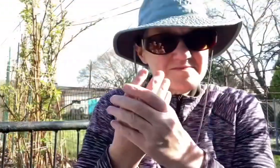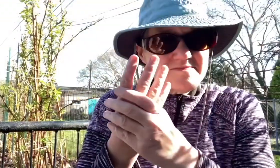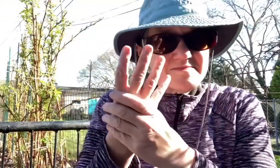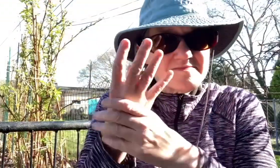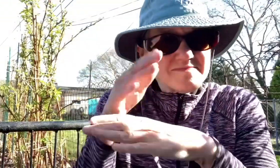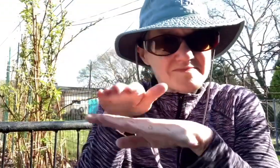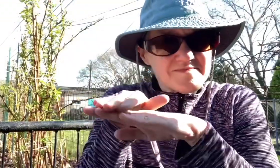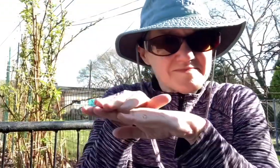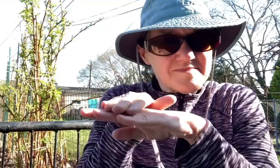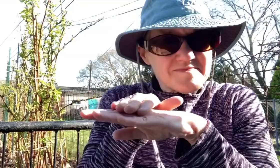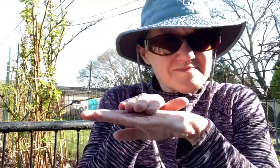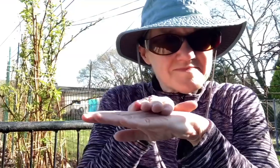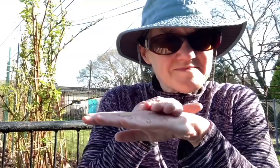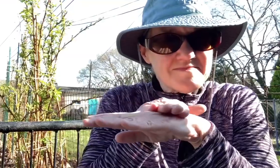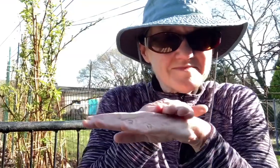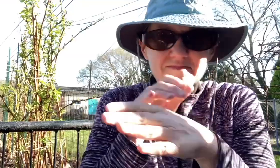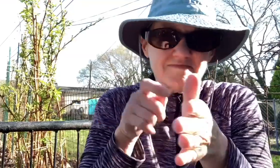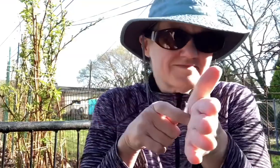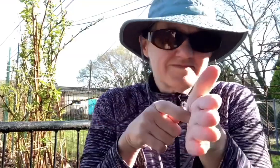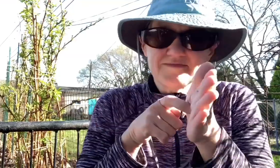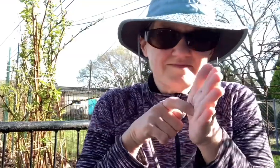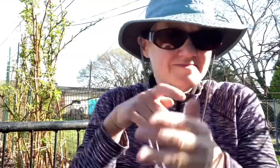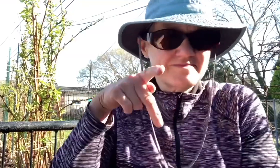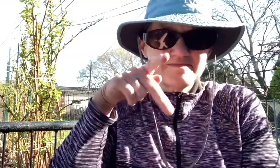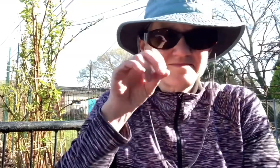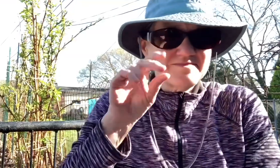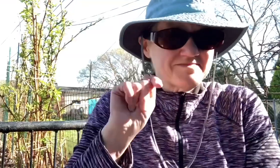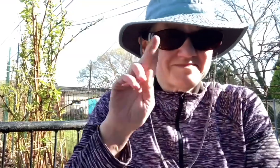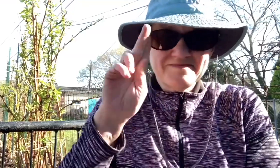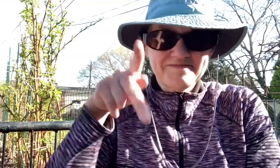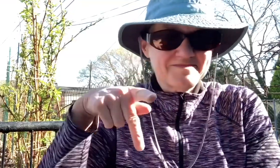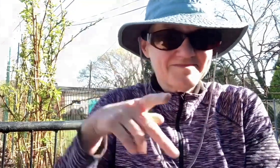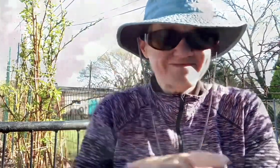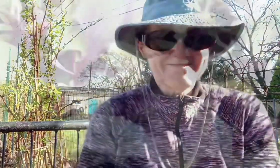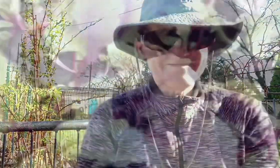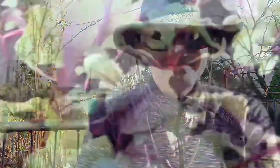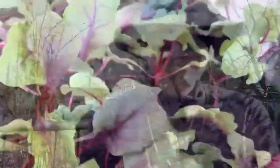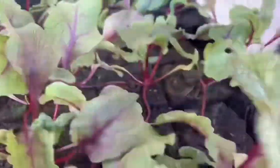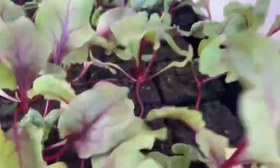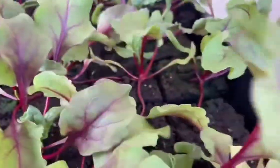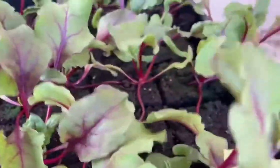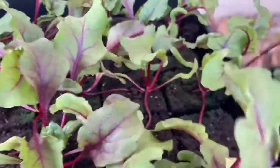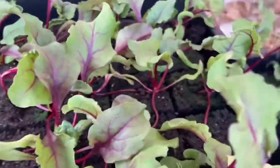And because they grow slowly, I don't need to pot them up.